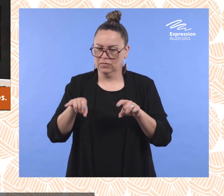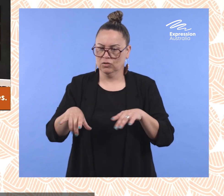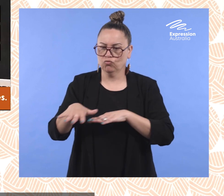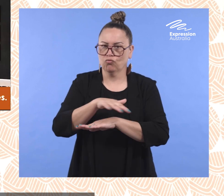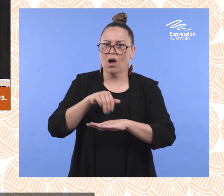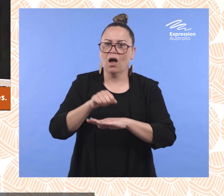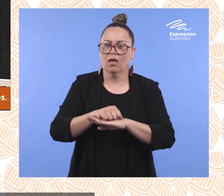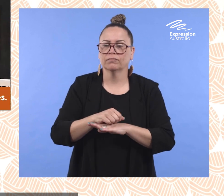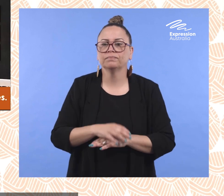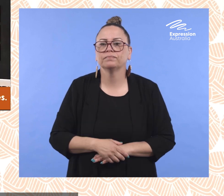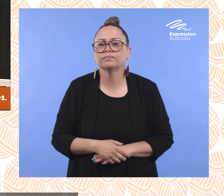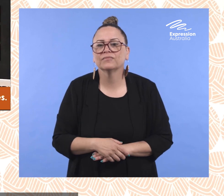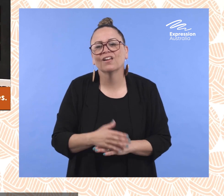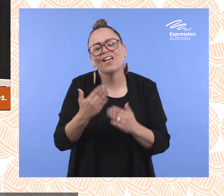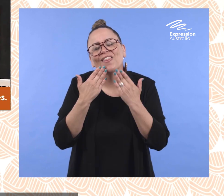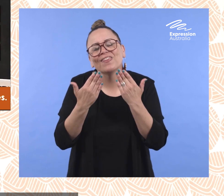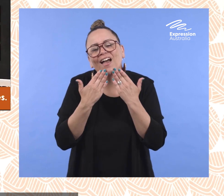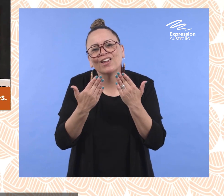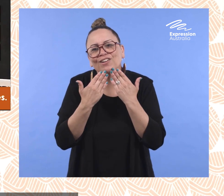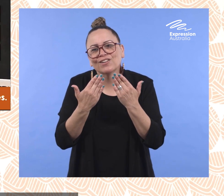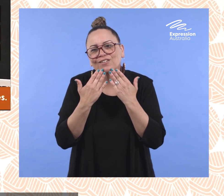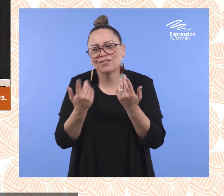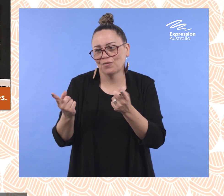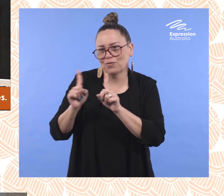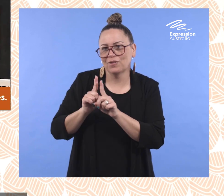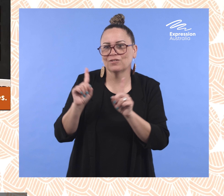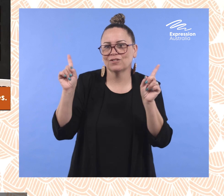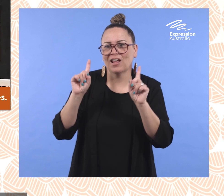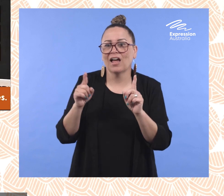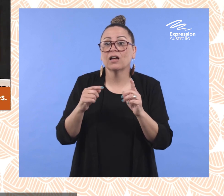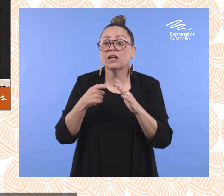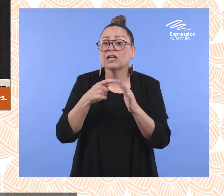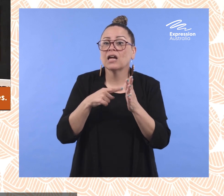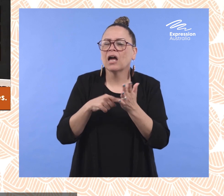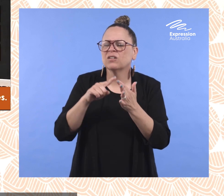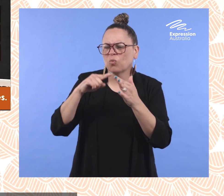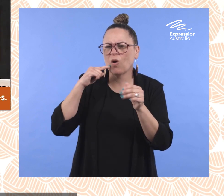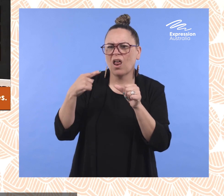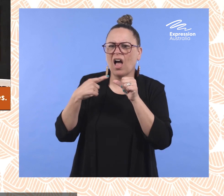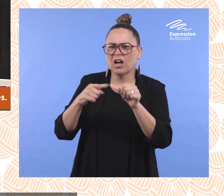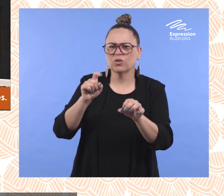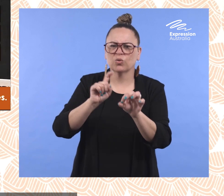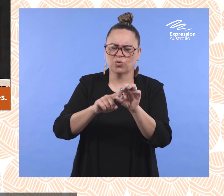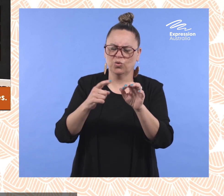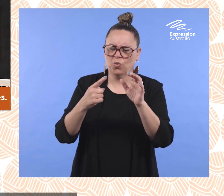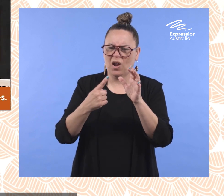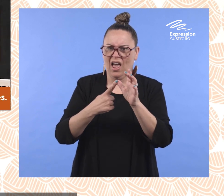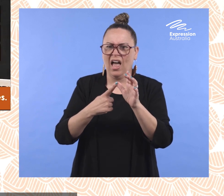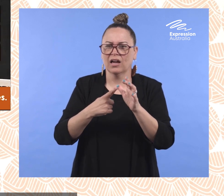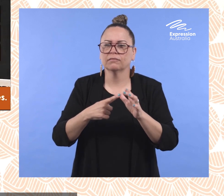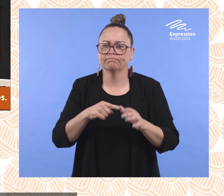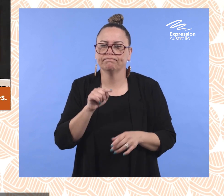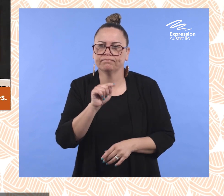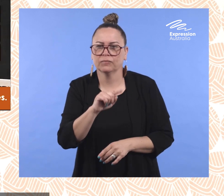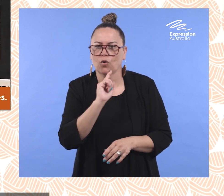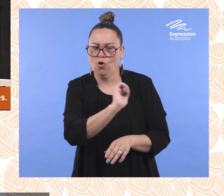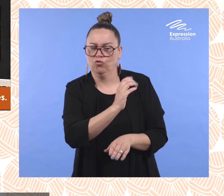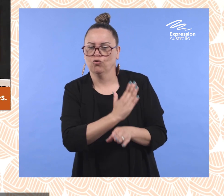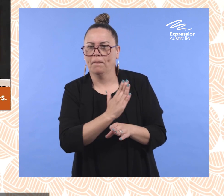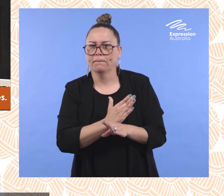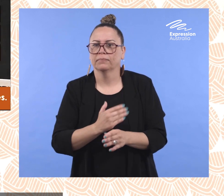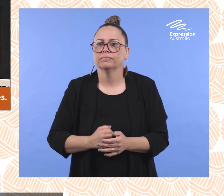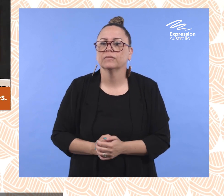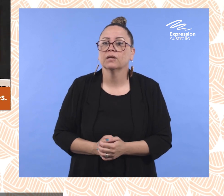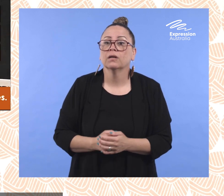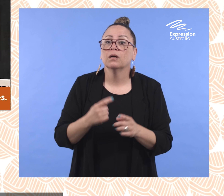you. And lovely to have you here, Kate. And Kate will be fielding in the Q&A. We'll be responding to questions, and we'll